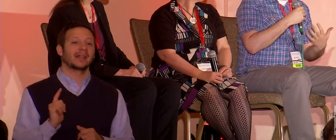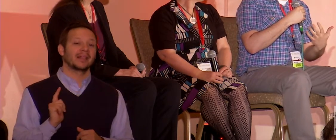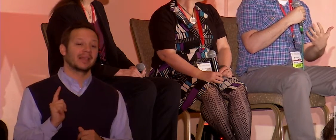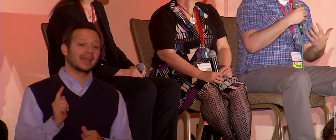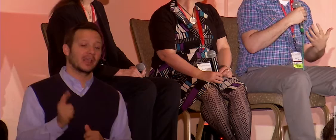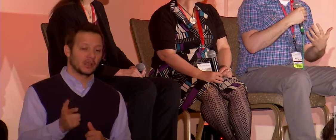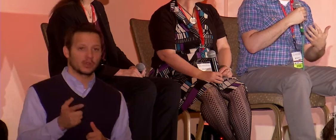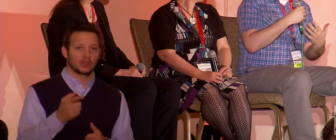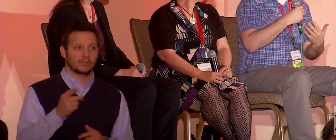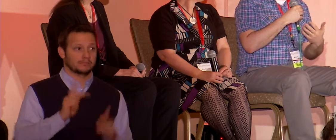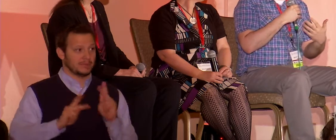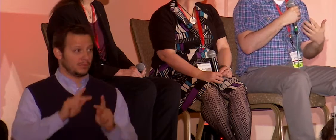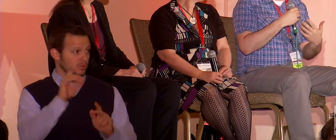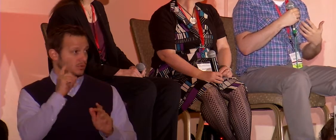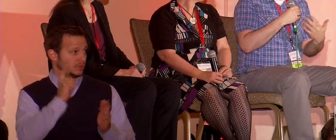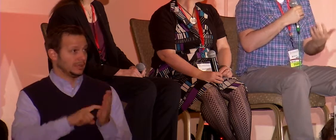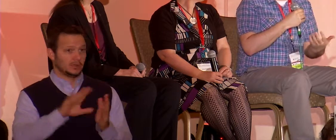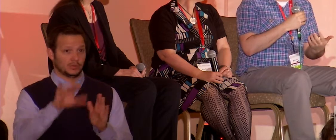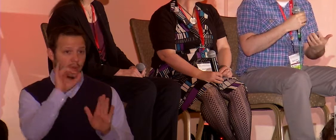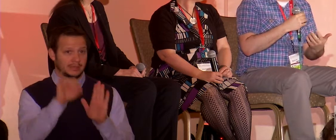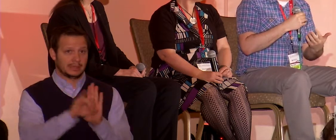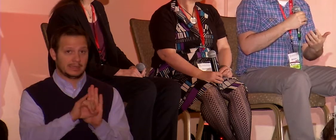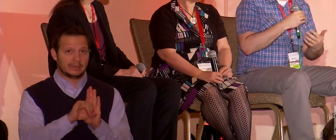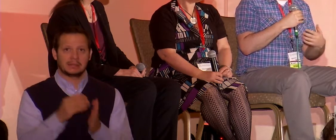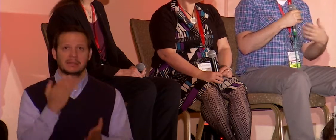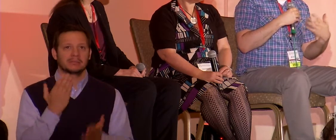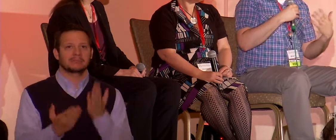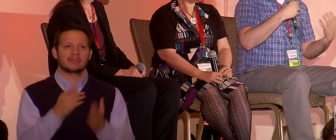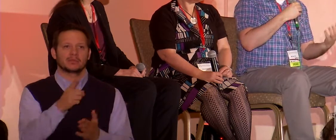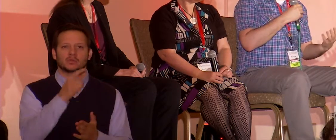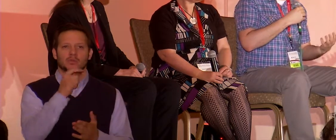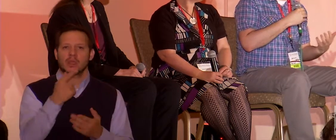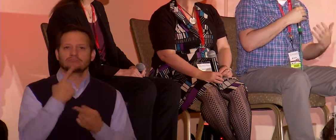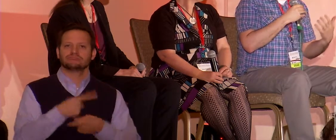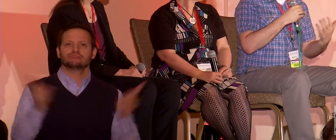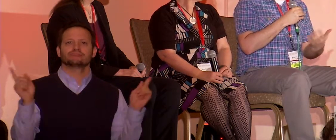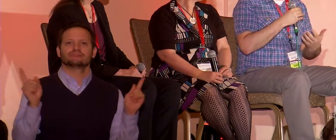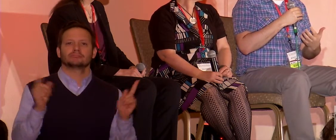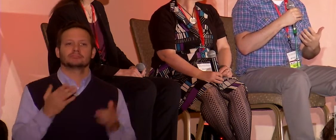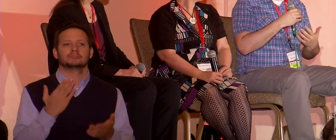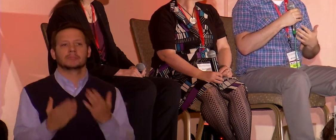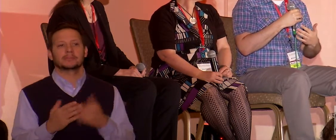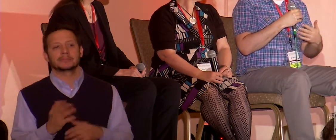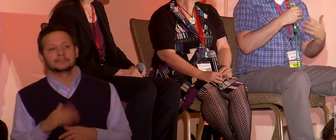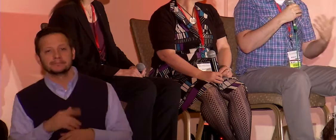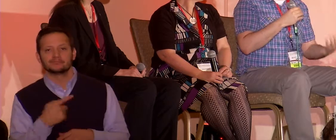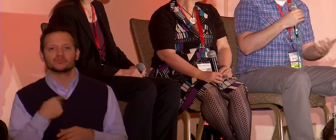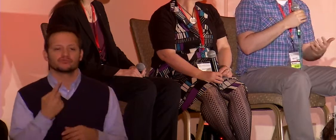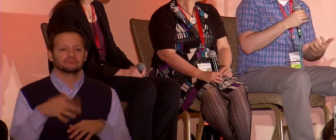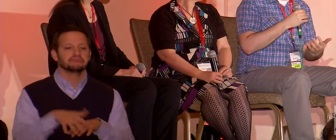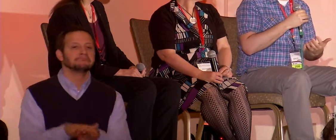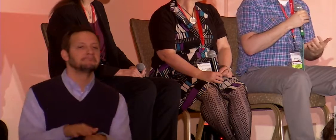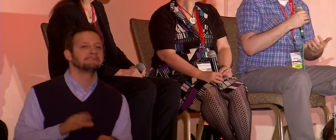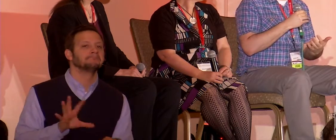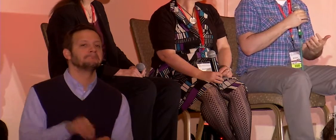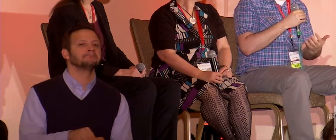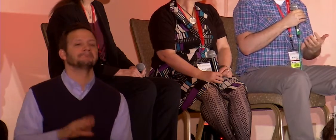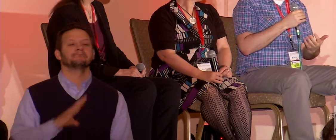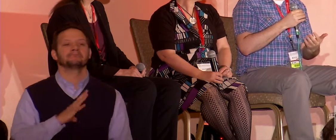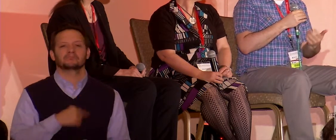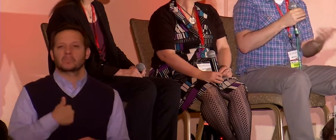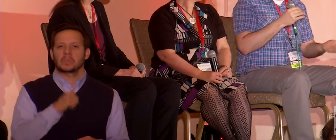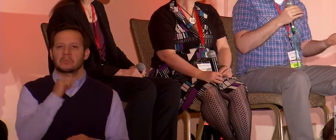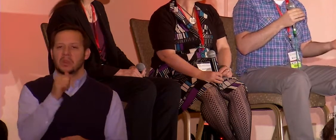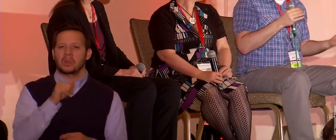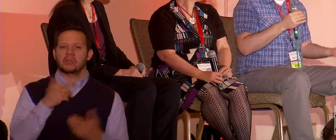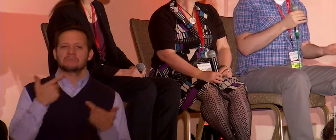identity has been realized, you might not identify openly that much. You might choose to pass, you might choose to blend in. You know, if trans activism is not part of your